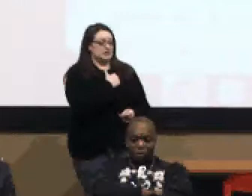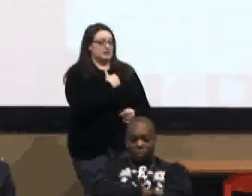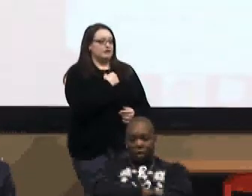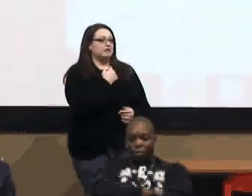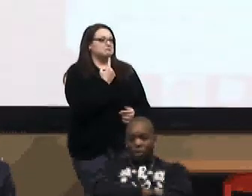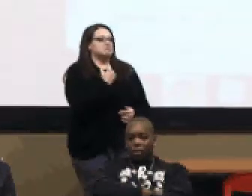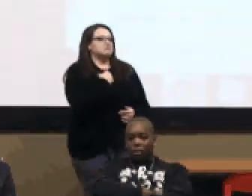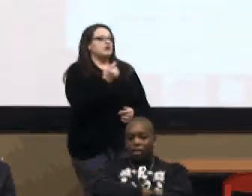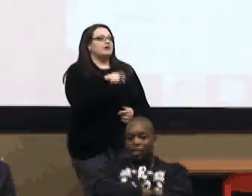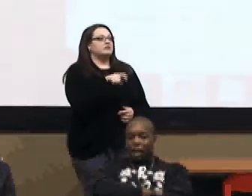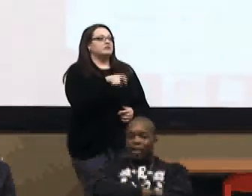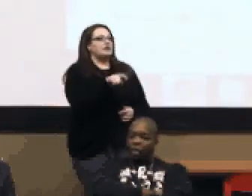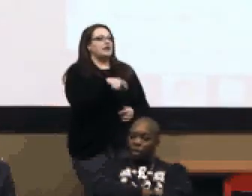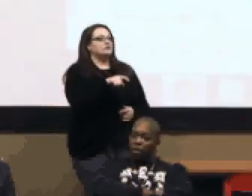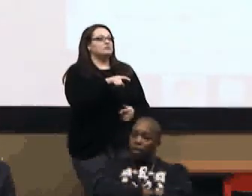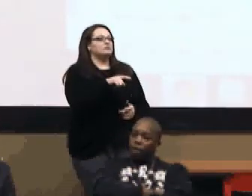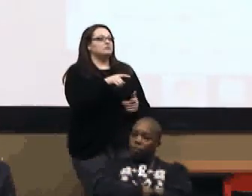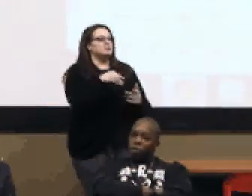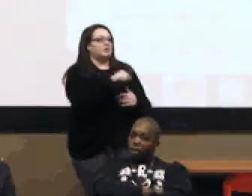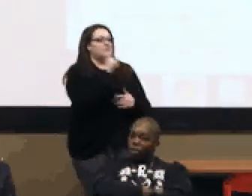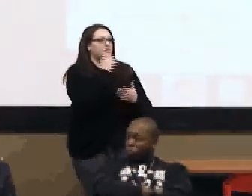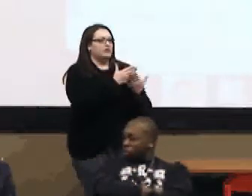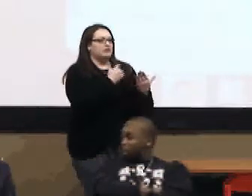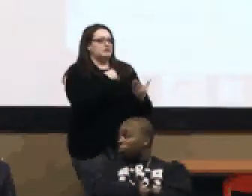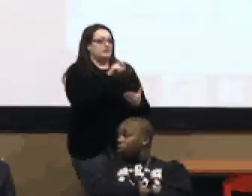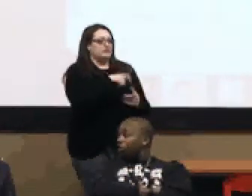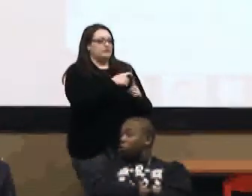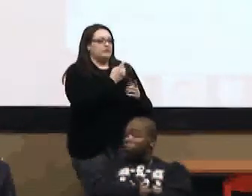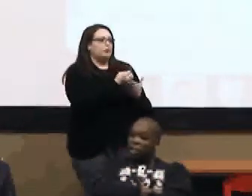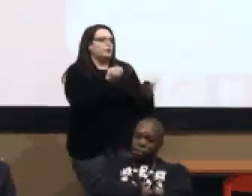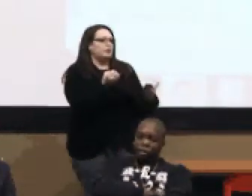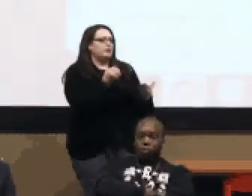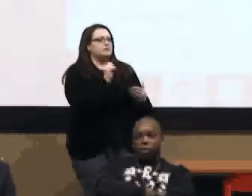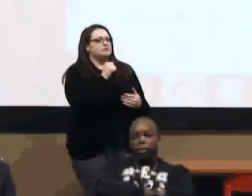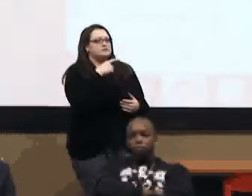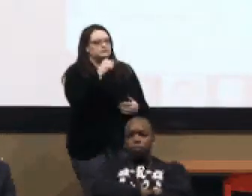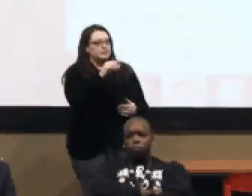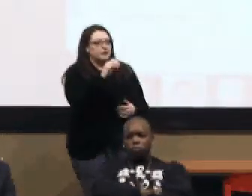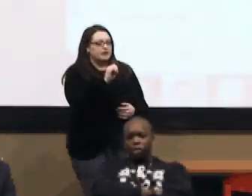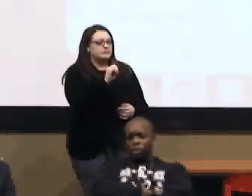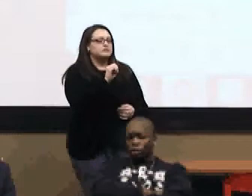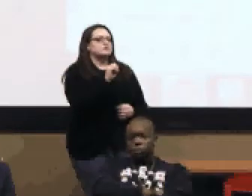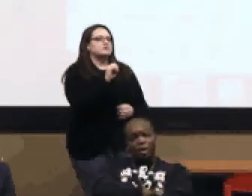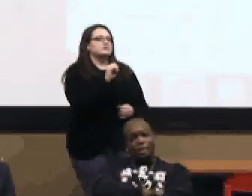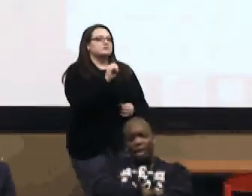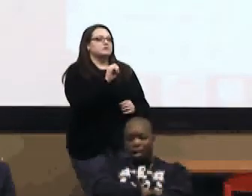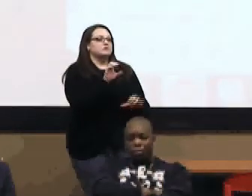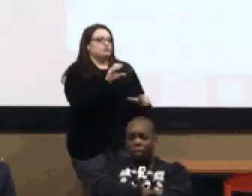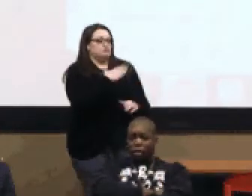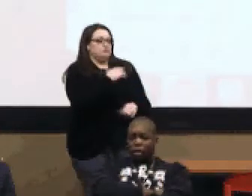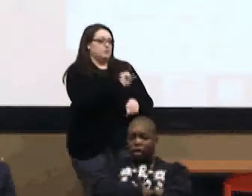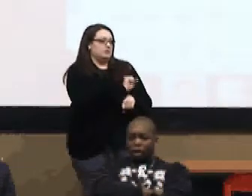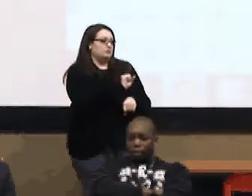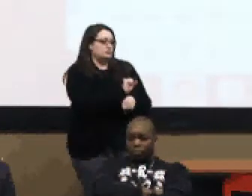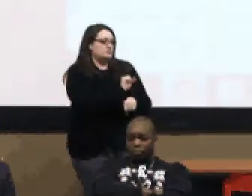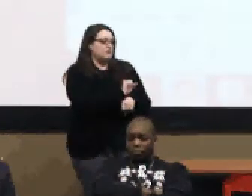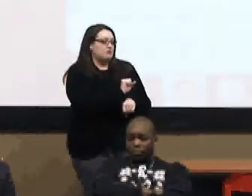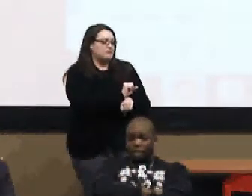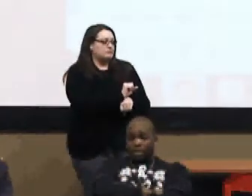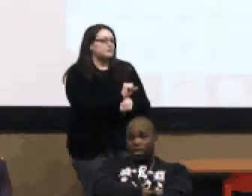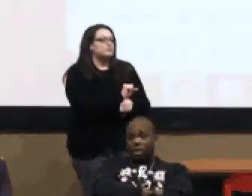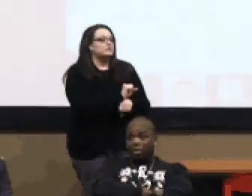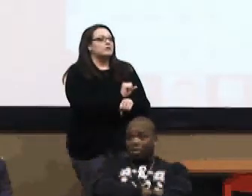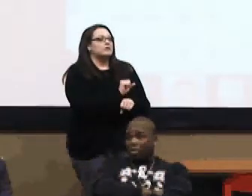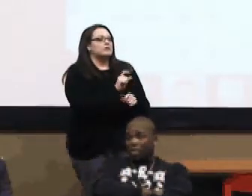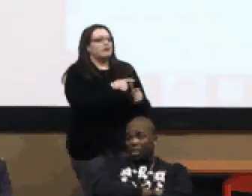was just a matter of being able to cover the things I needed from an equipment standpoint, from a space standpoint, to do my job,